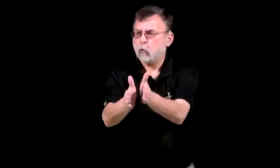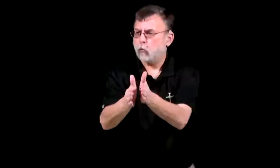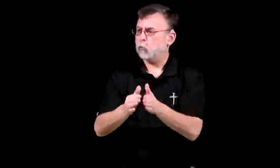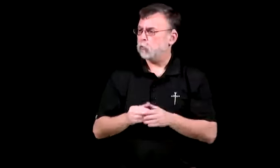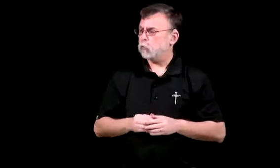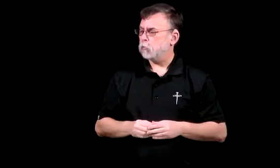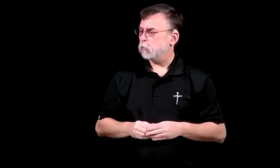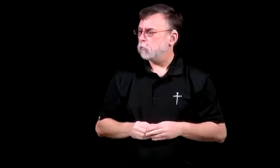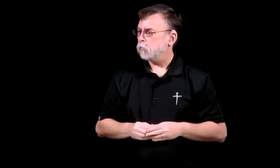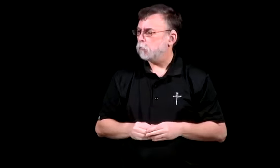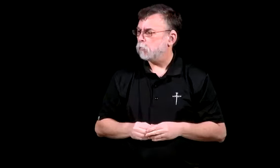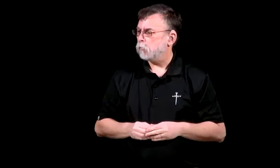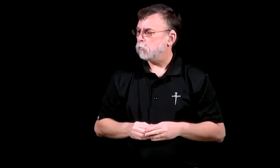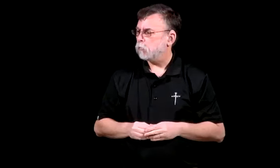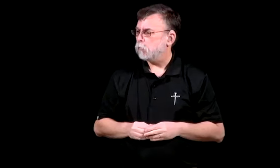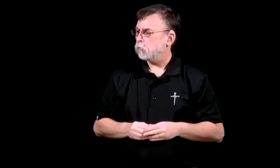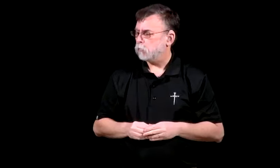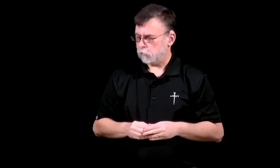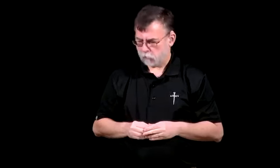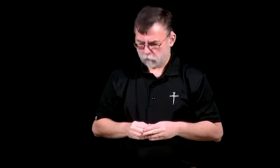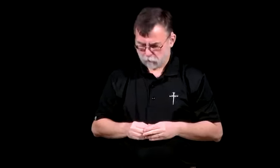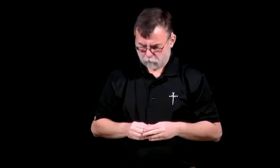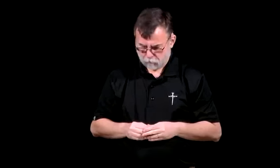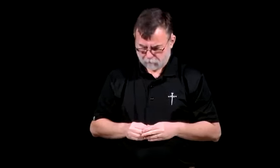to ensure that we are on the right path.